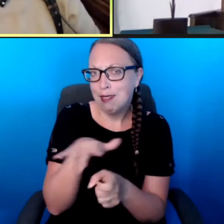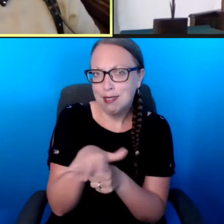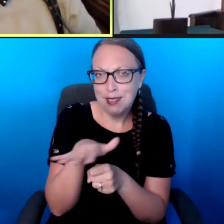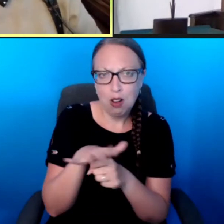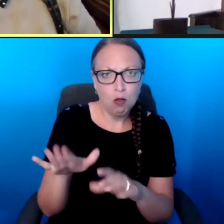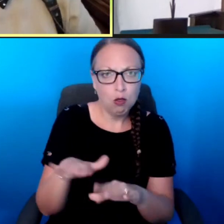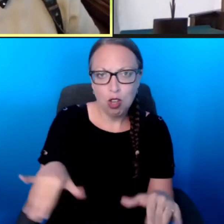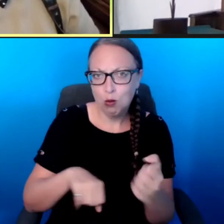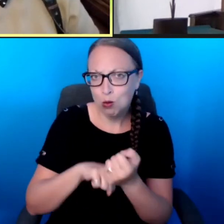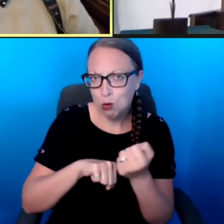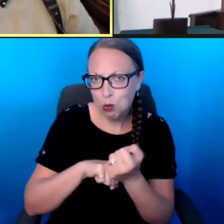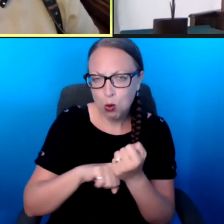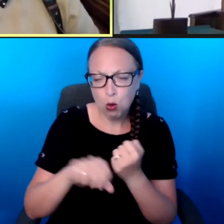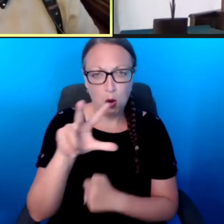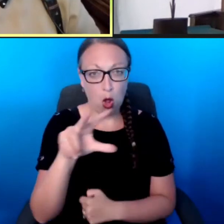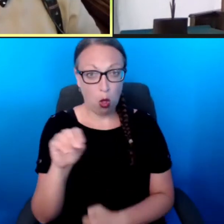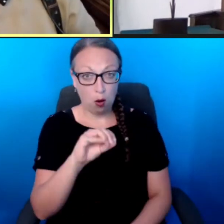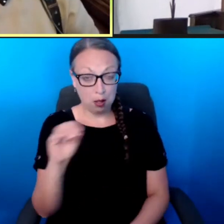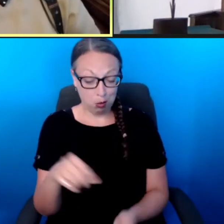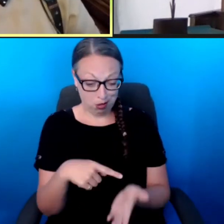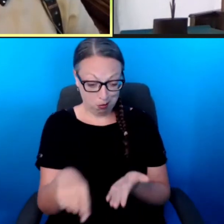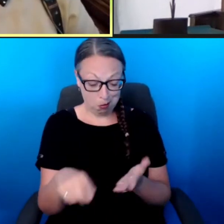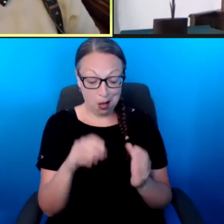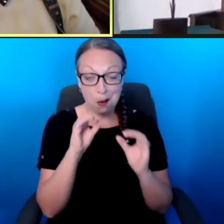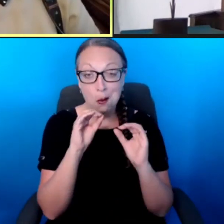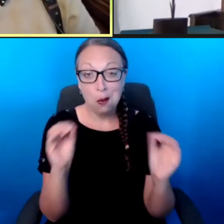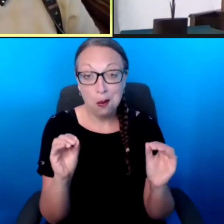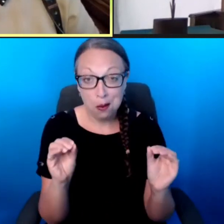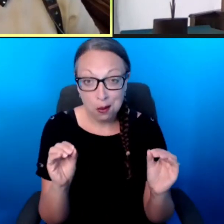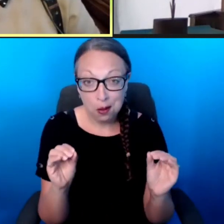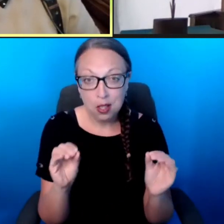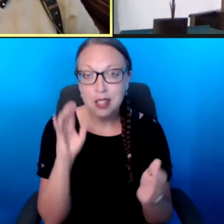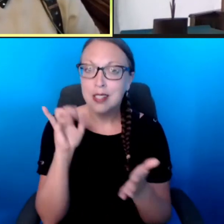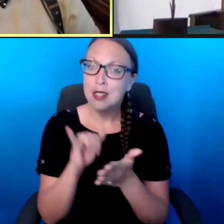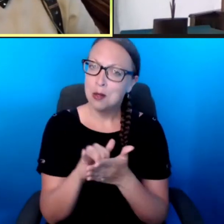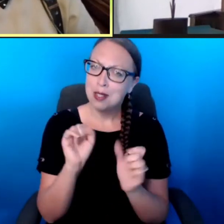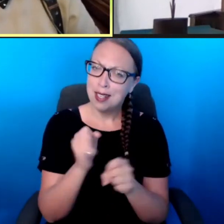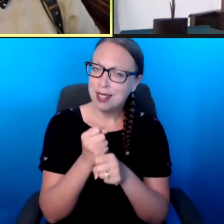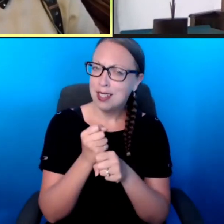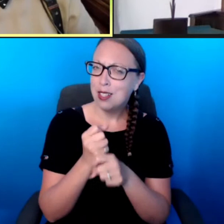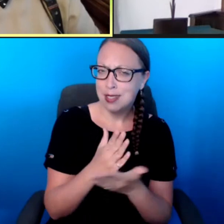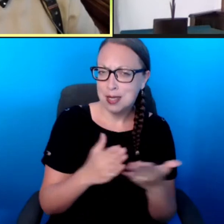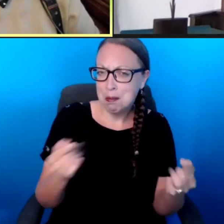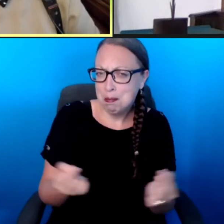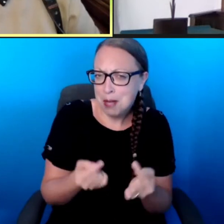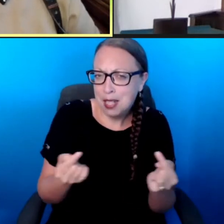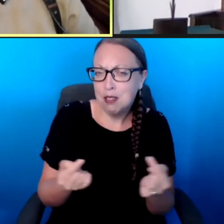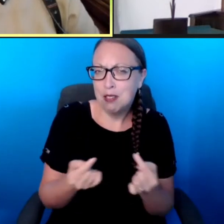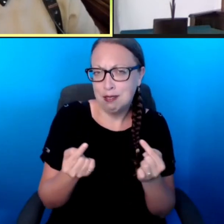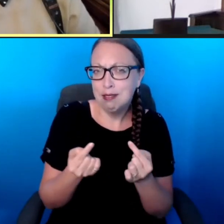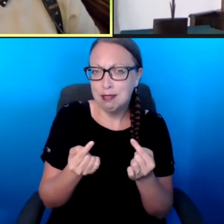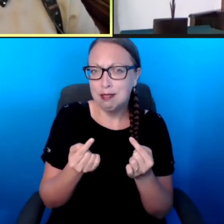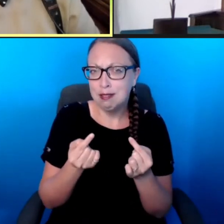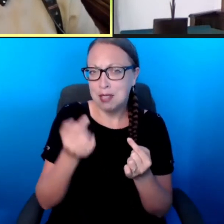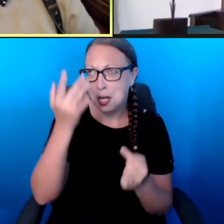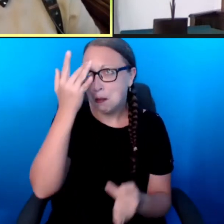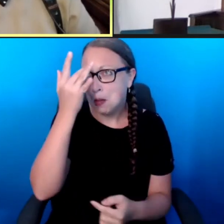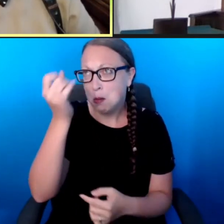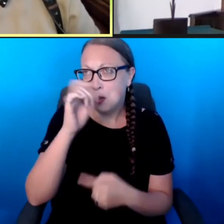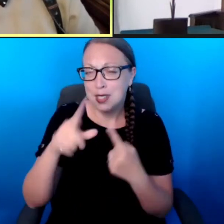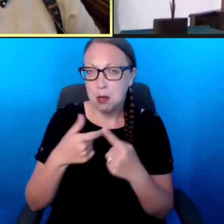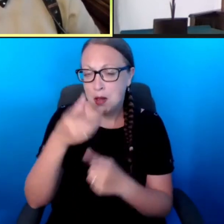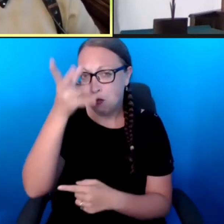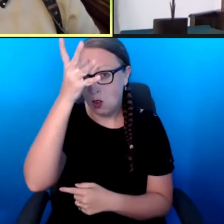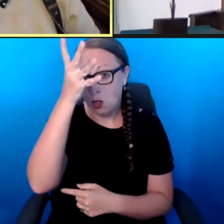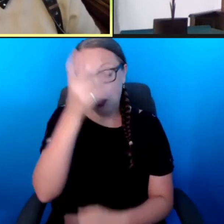support, 30% pay none at all. So that can leave very painful memories with us about our fathers. And many fathers, like